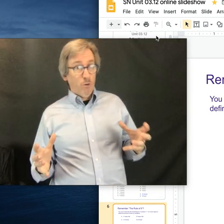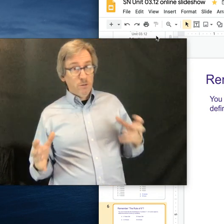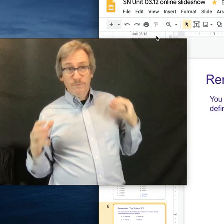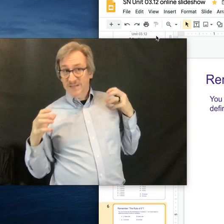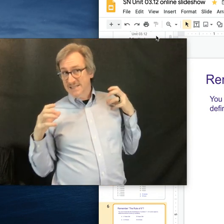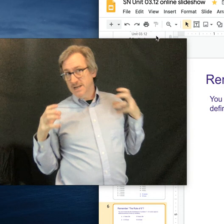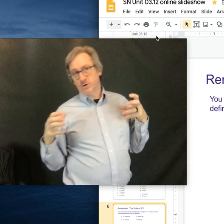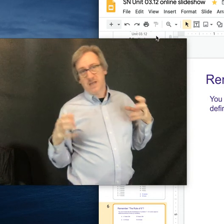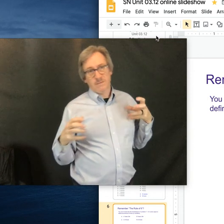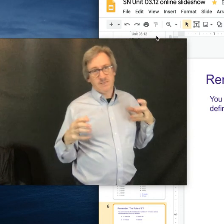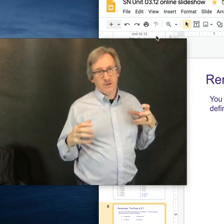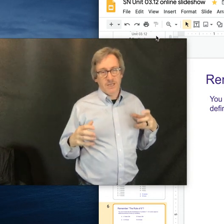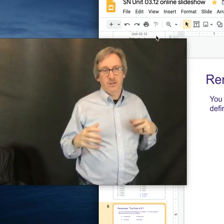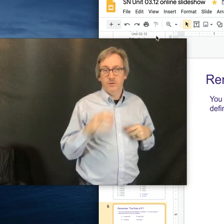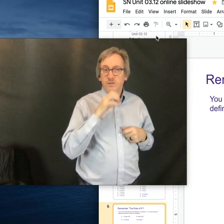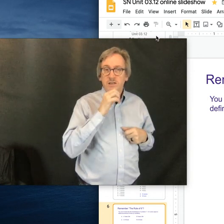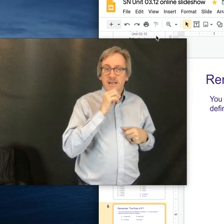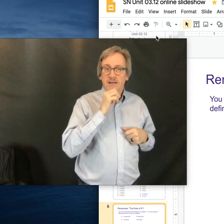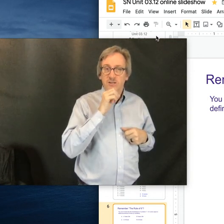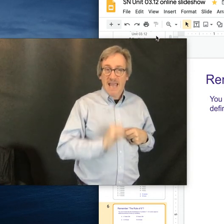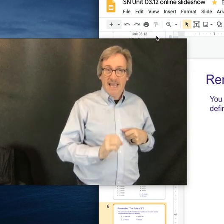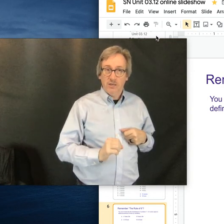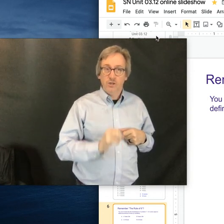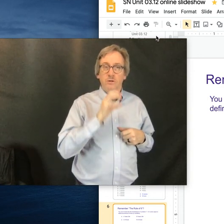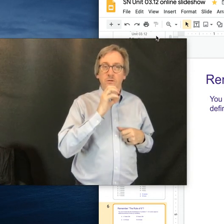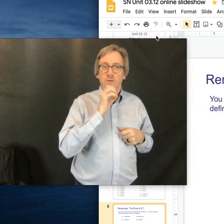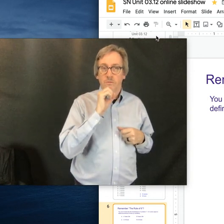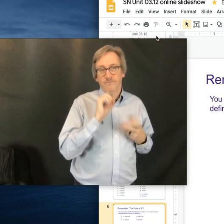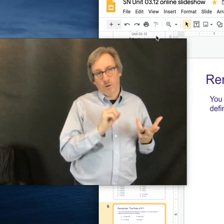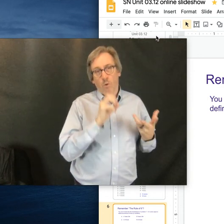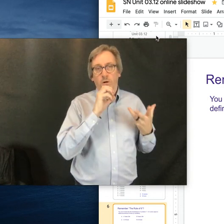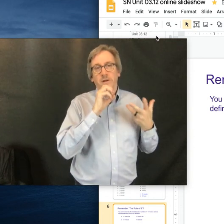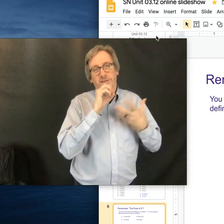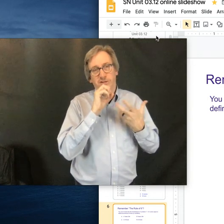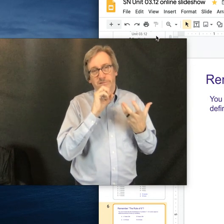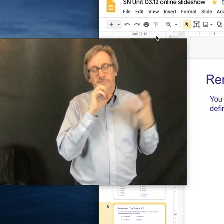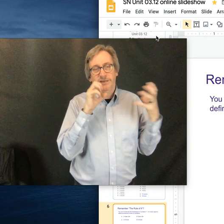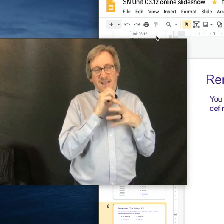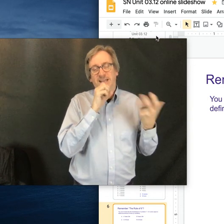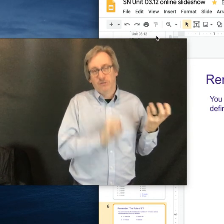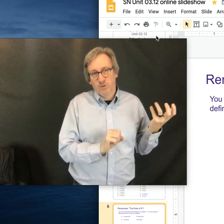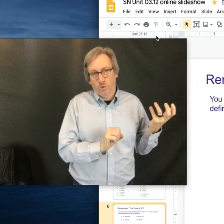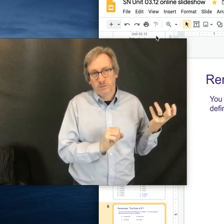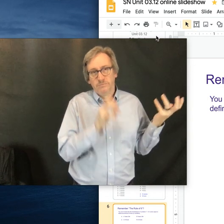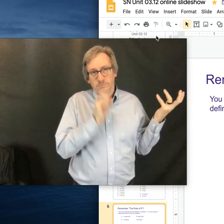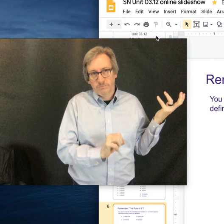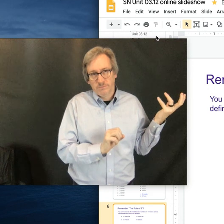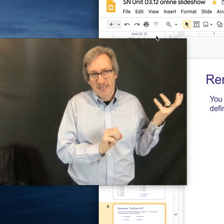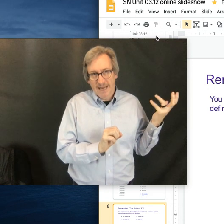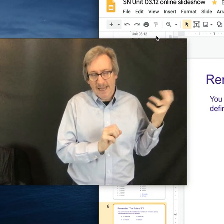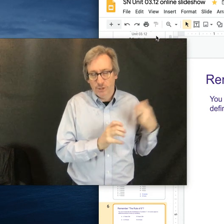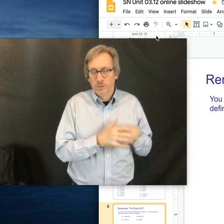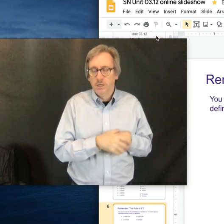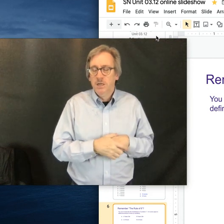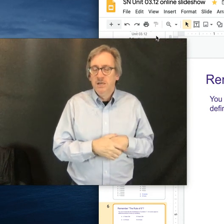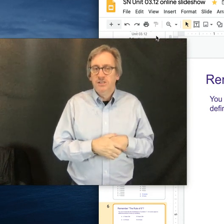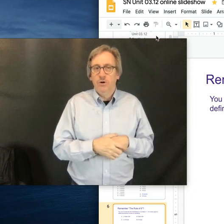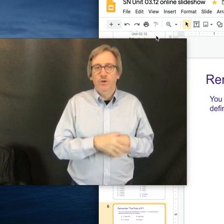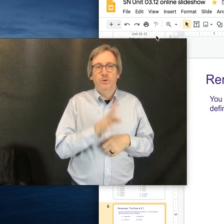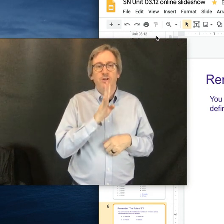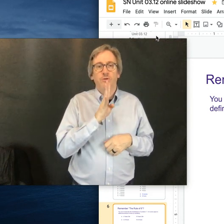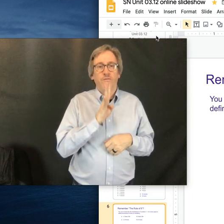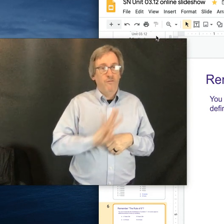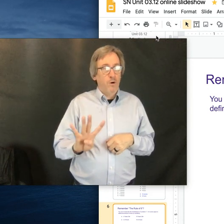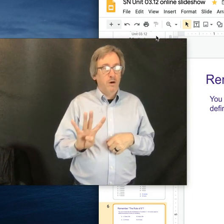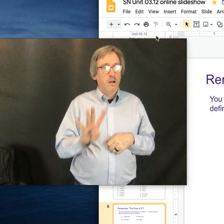Years old, that's another time sign we can use. Here's age, or the years old in age. So